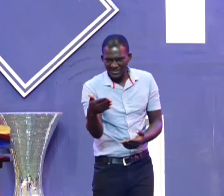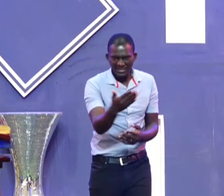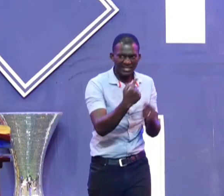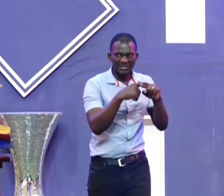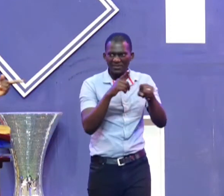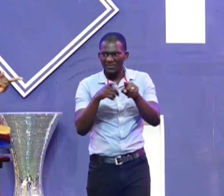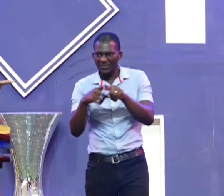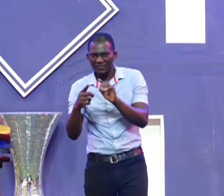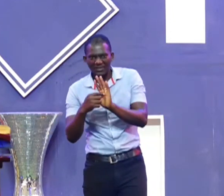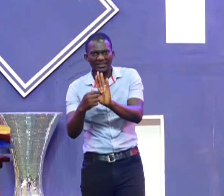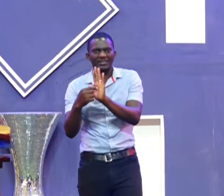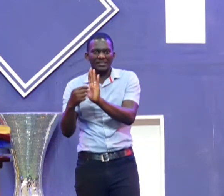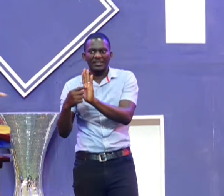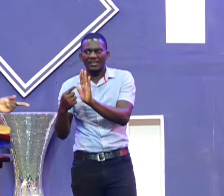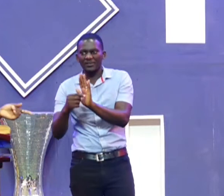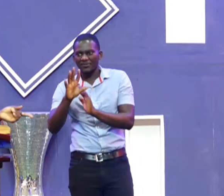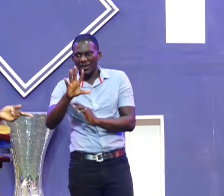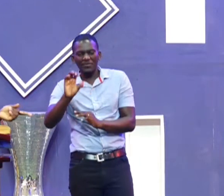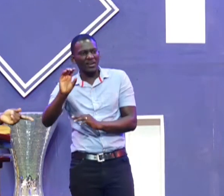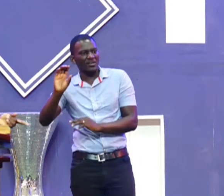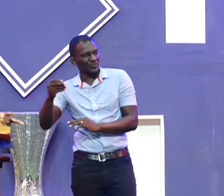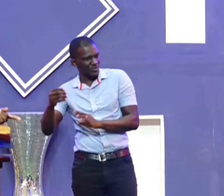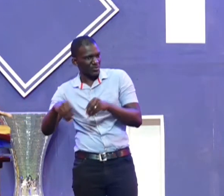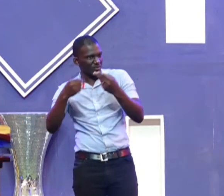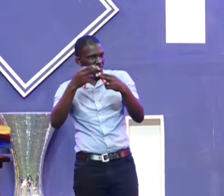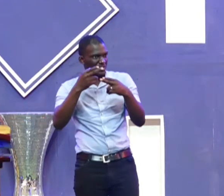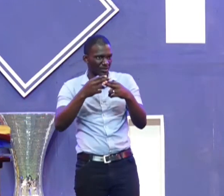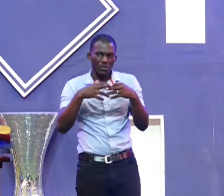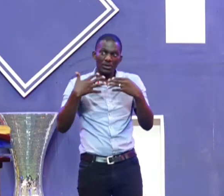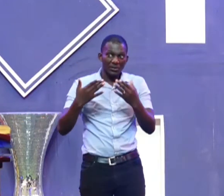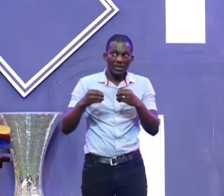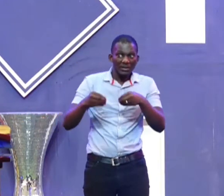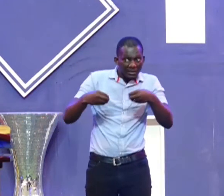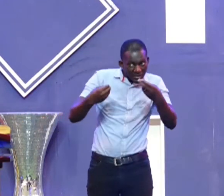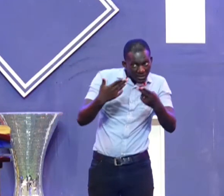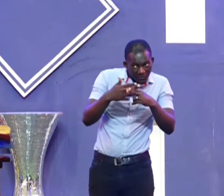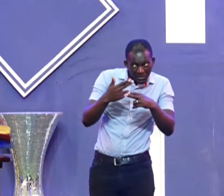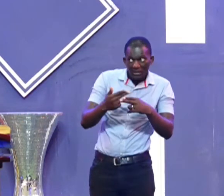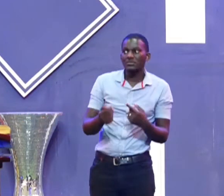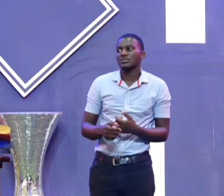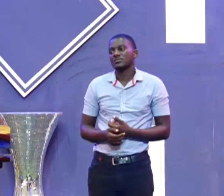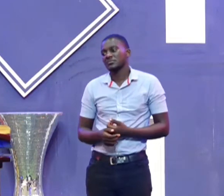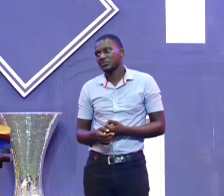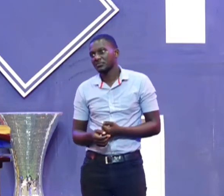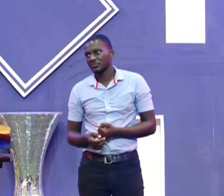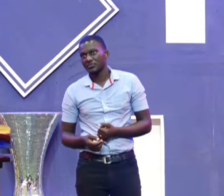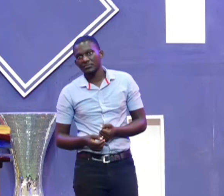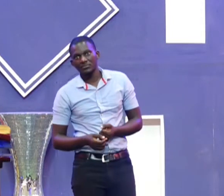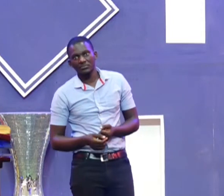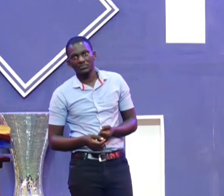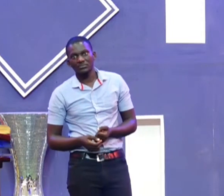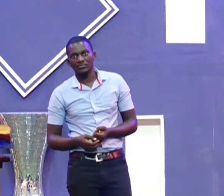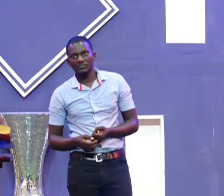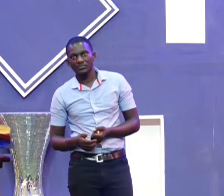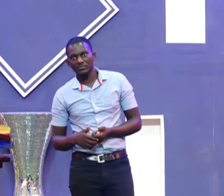around 500 types of species, and I tell you that name them, at least maybe if you can manage to